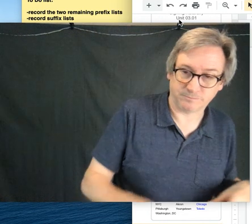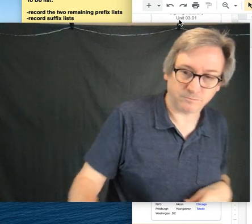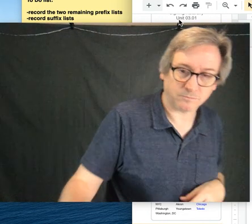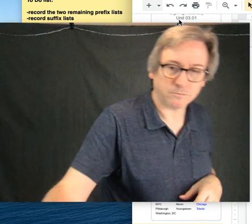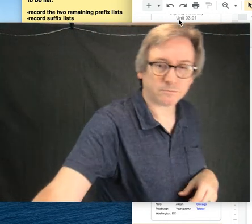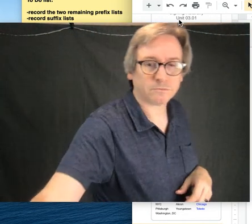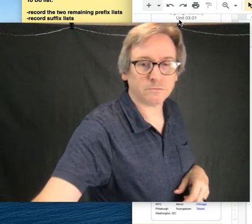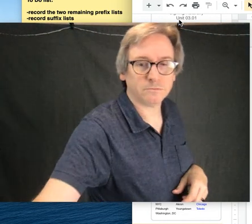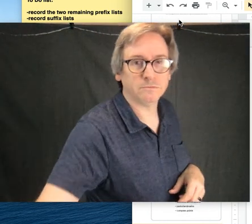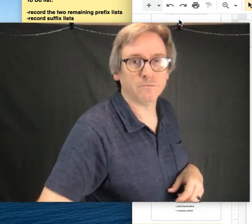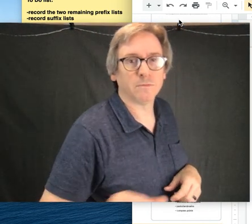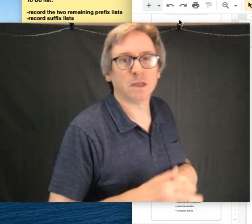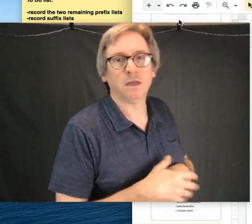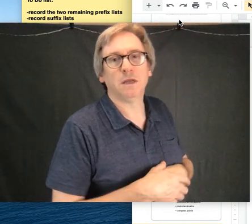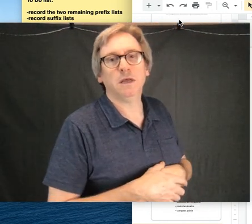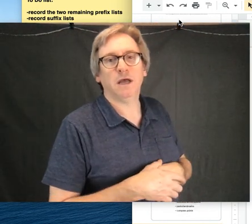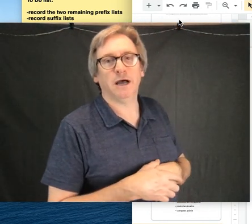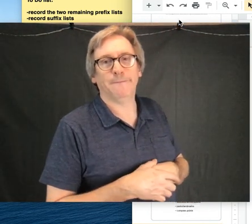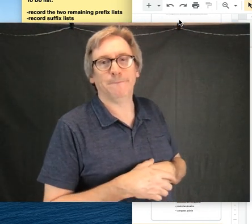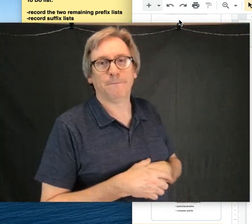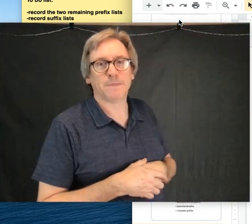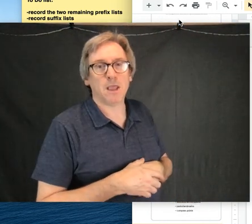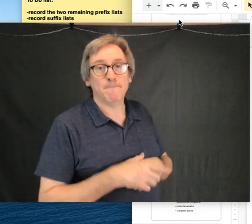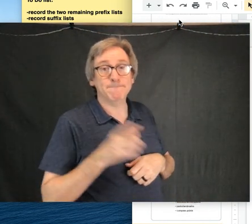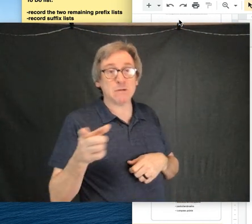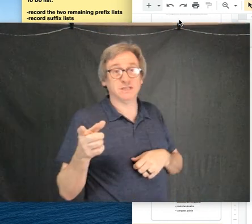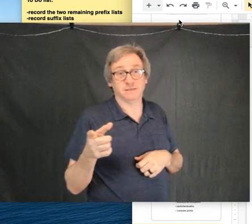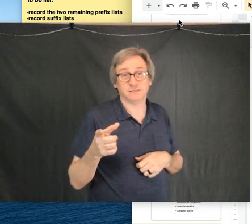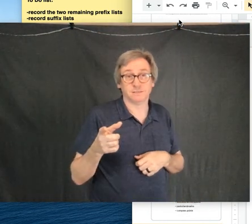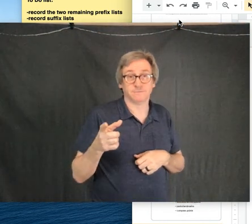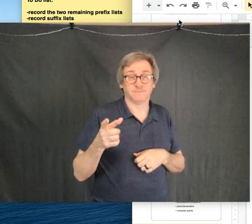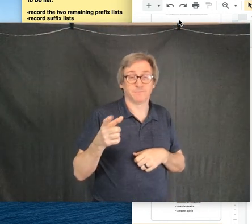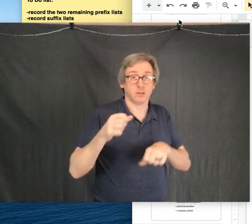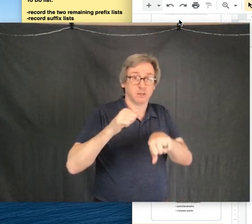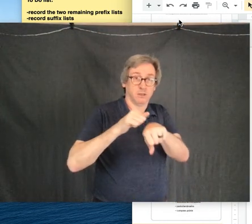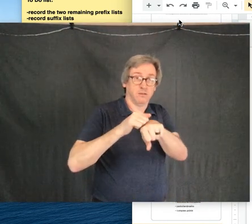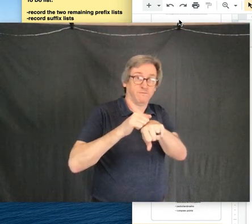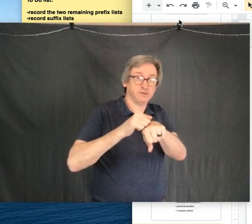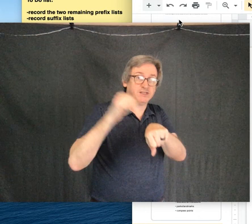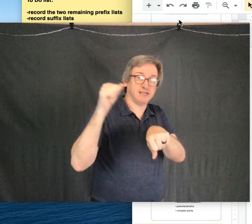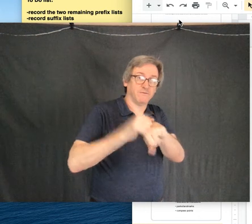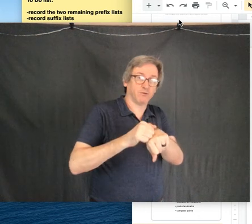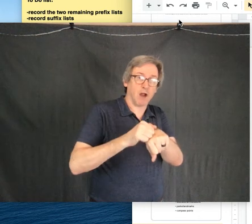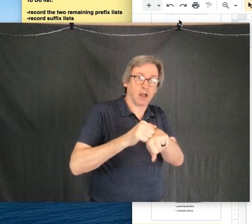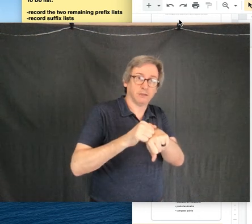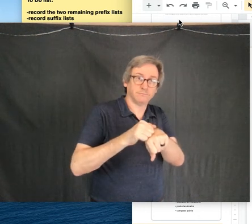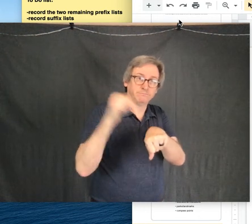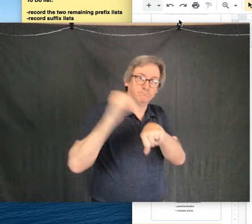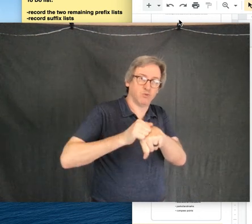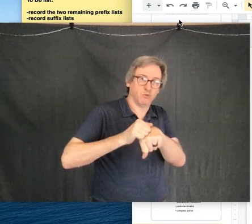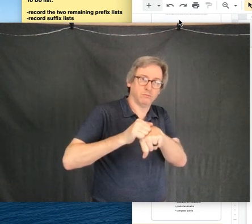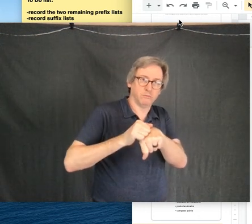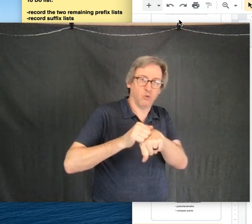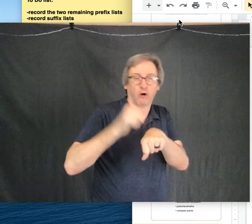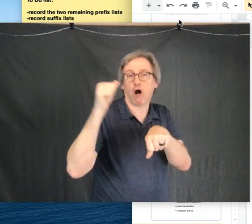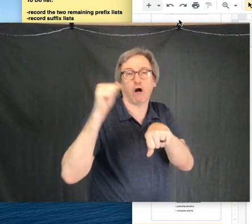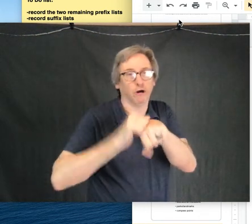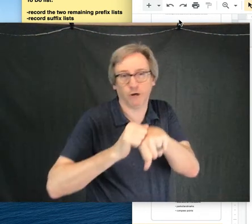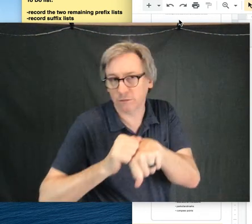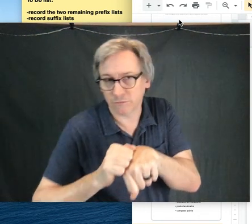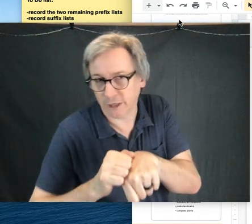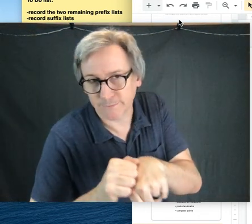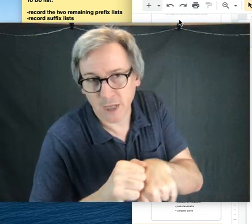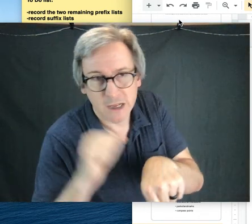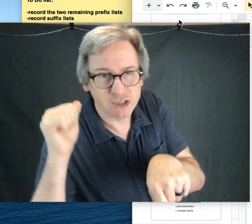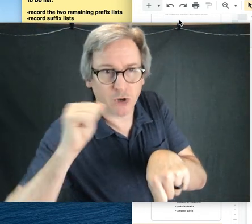is. Mountains. First, the sign for rock or